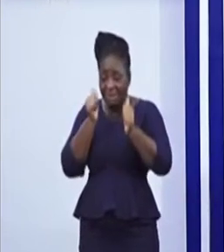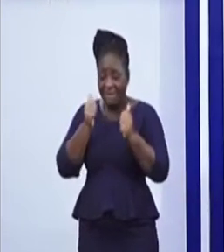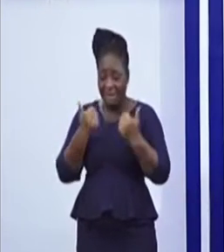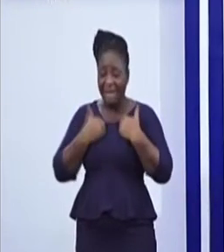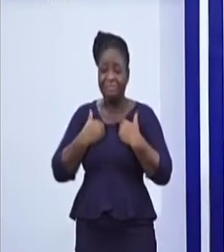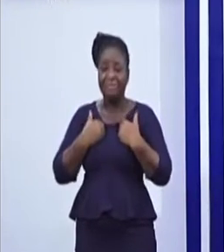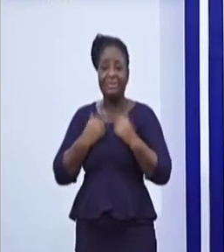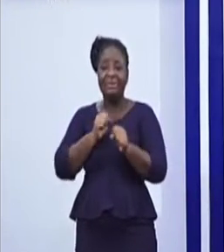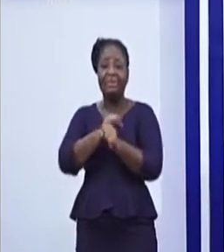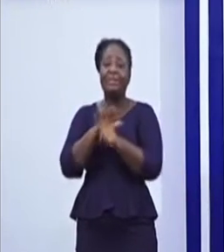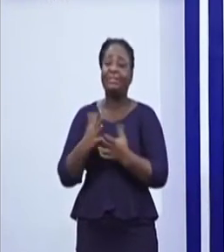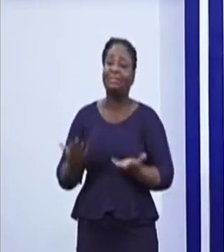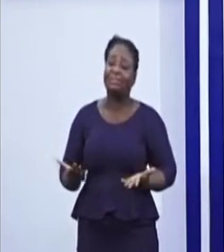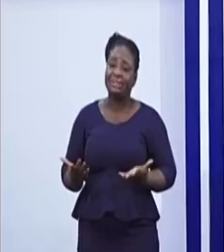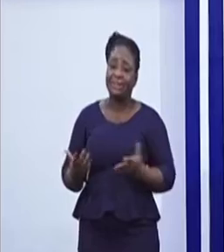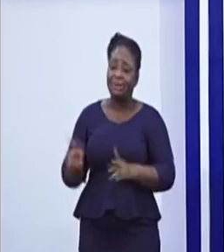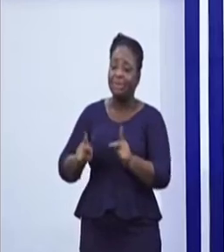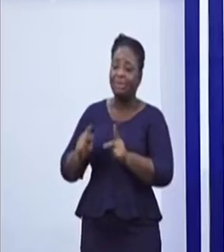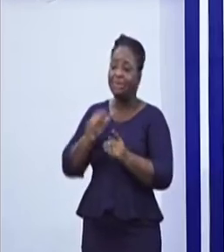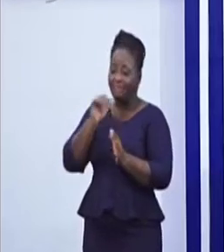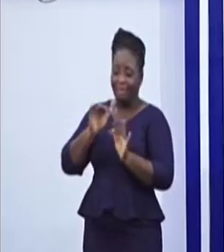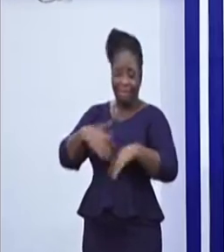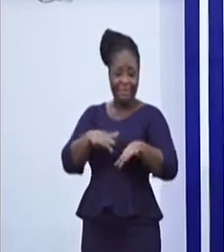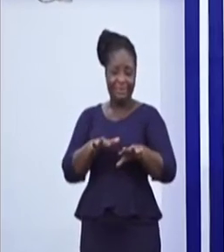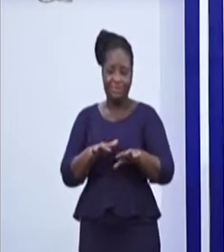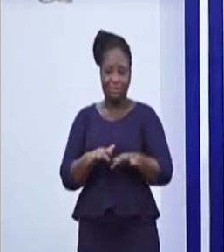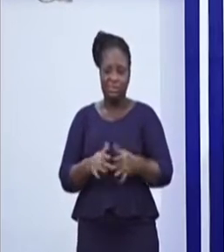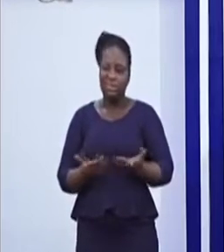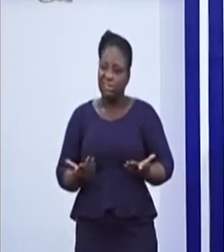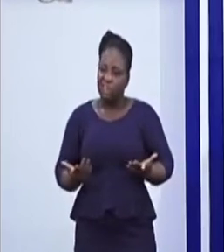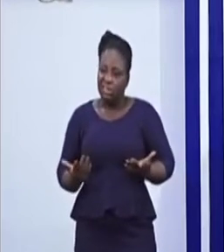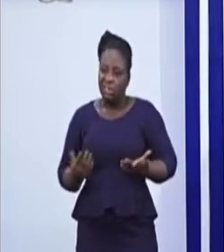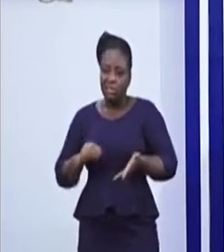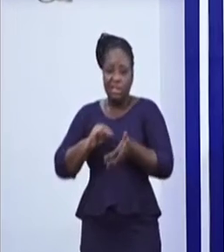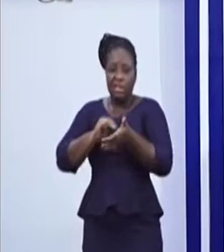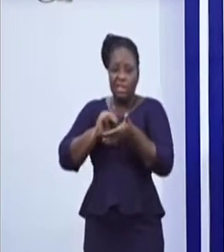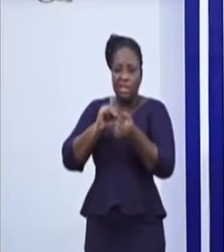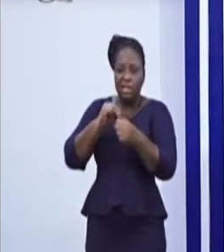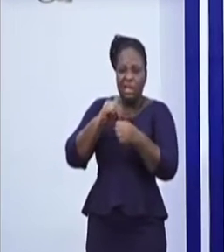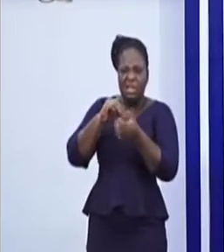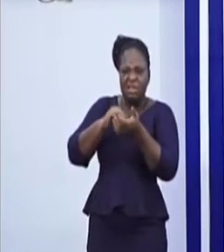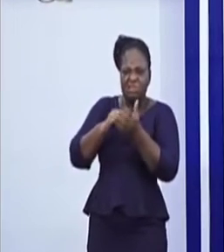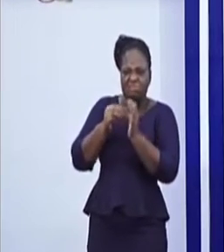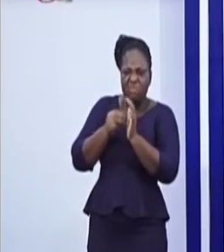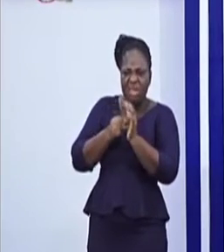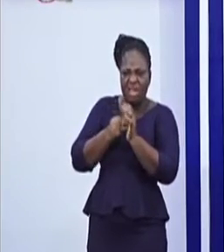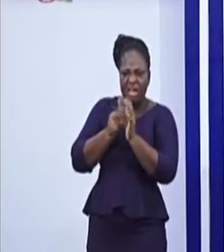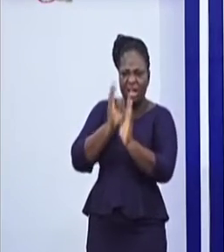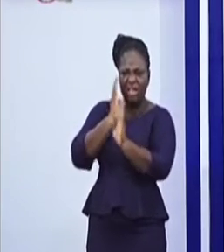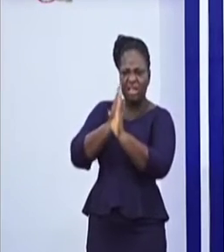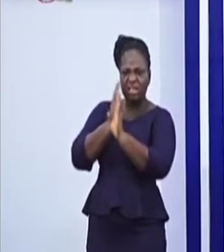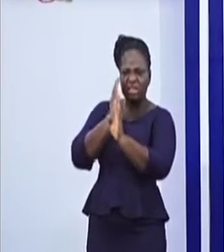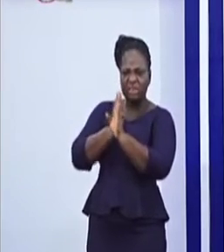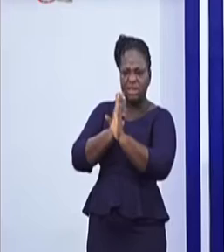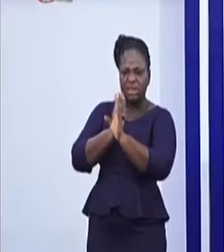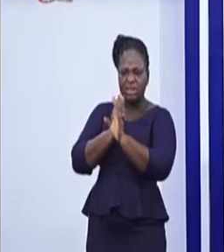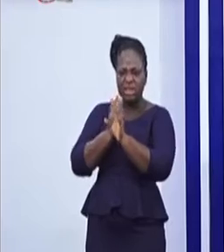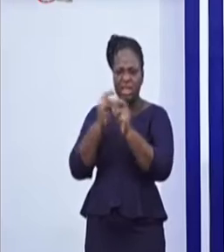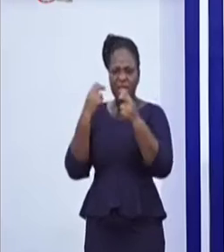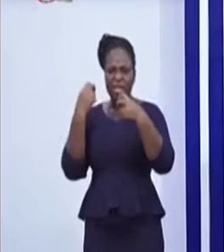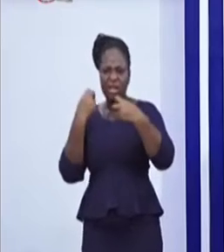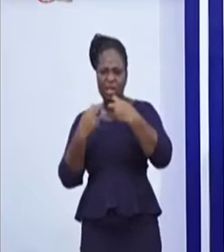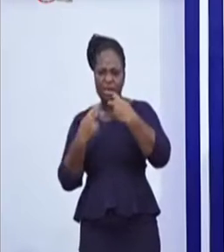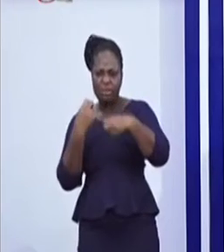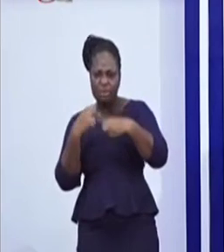contracted the disease. Now, it has a number of effects. It makes suspected cases go underground. It makes